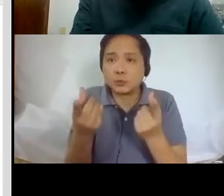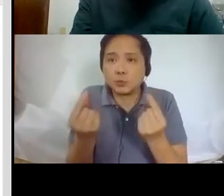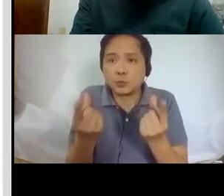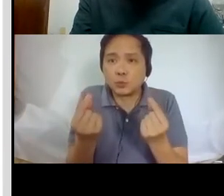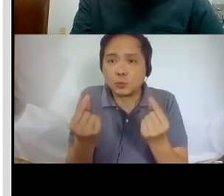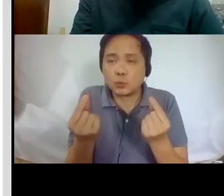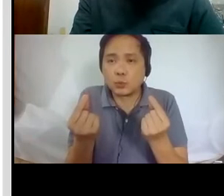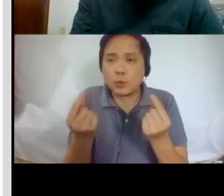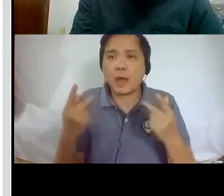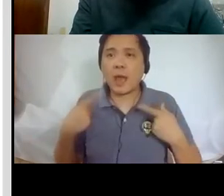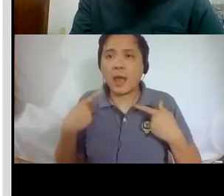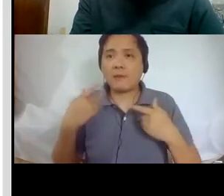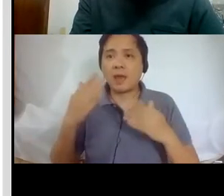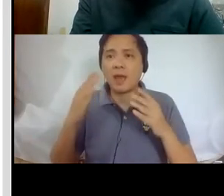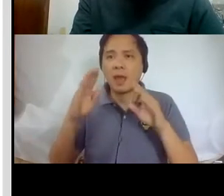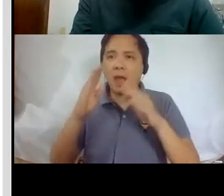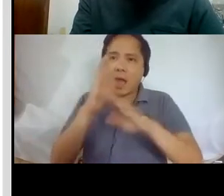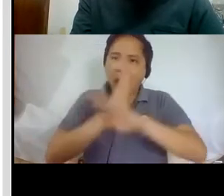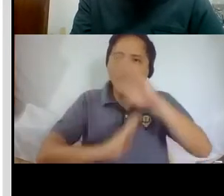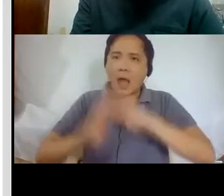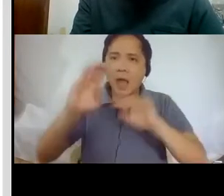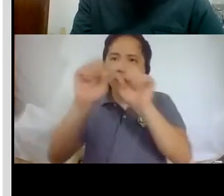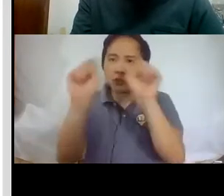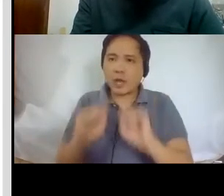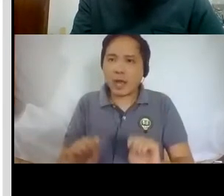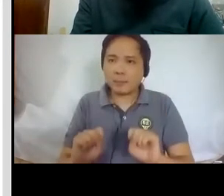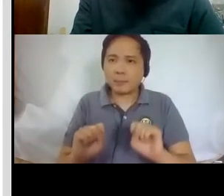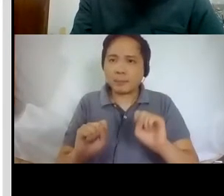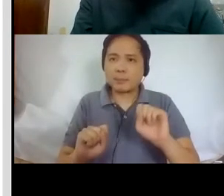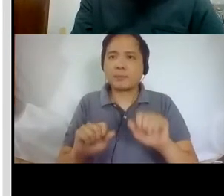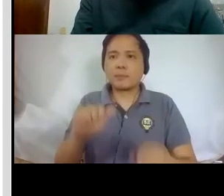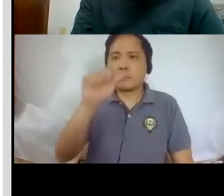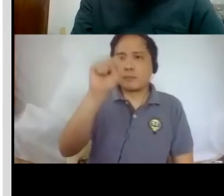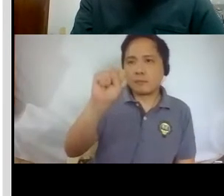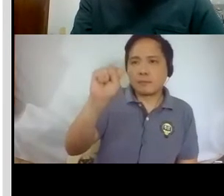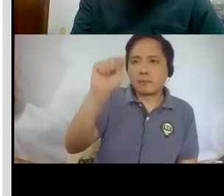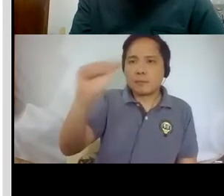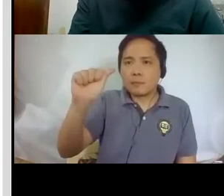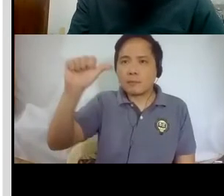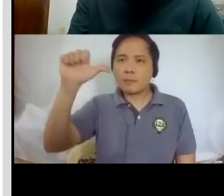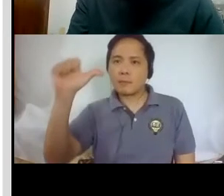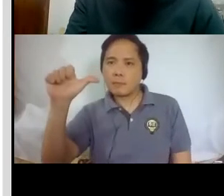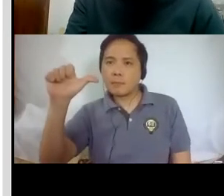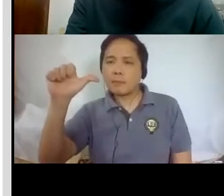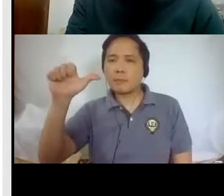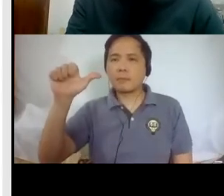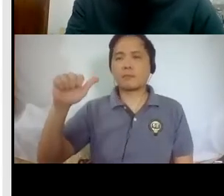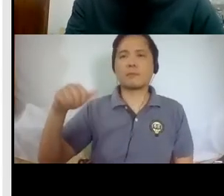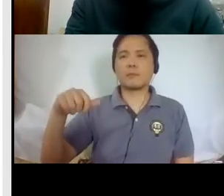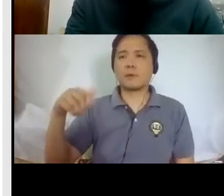shapes by, organize the signs by their hand shapes. And I've sent you